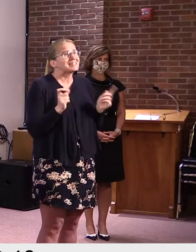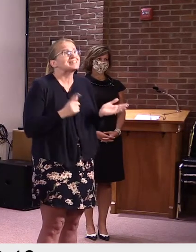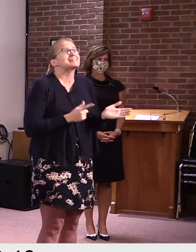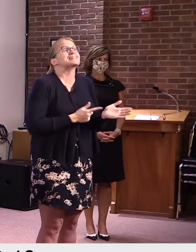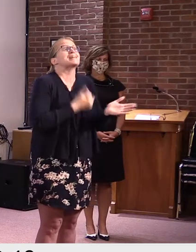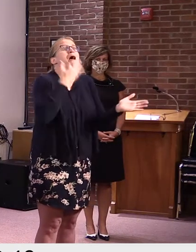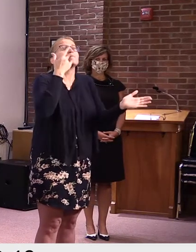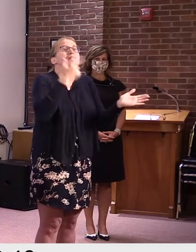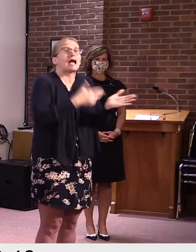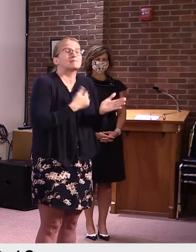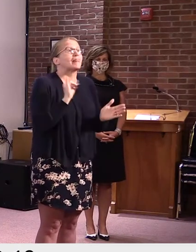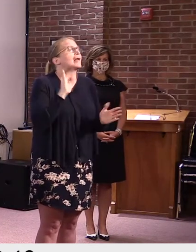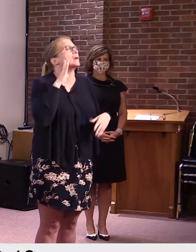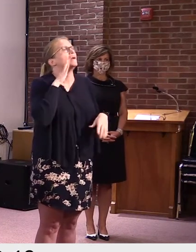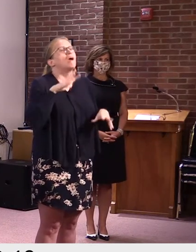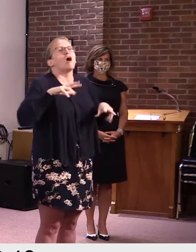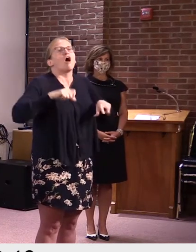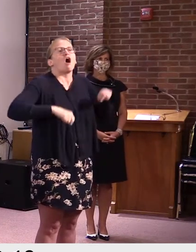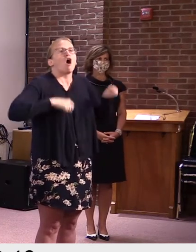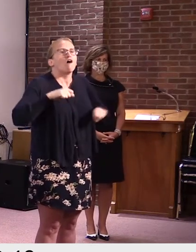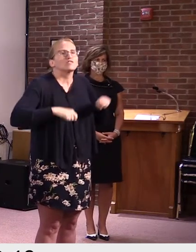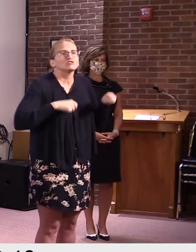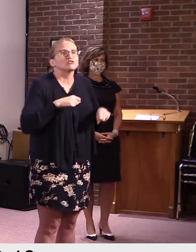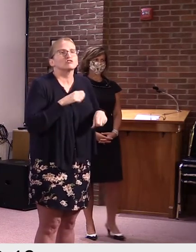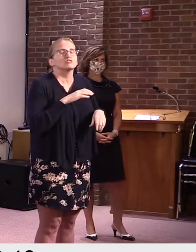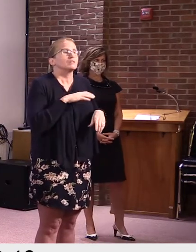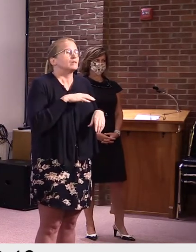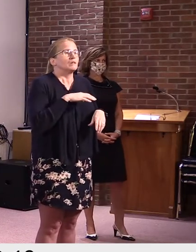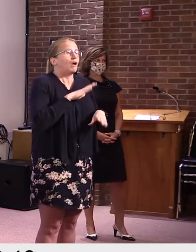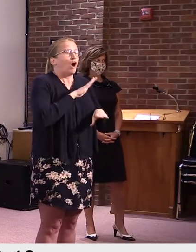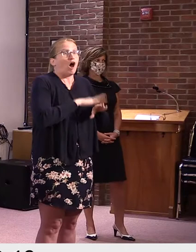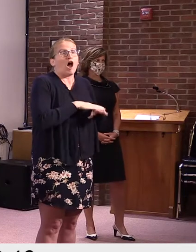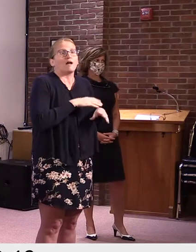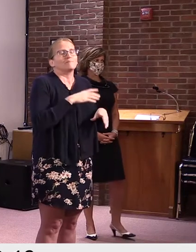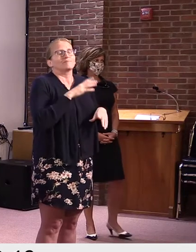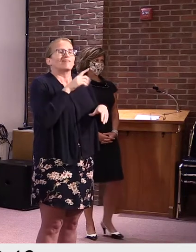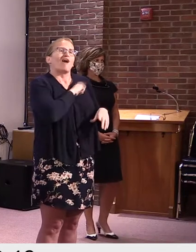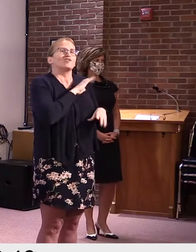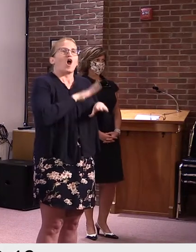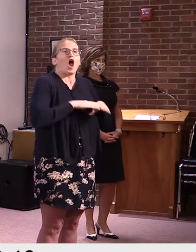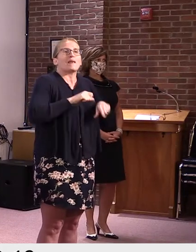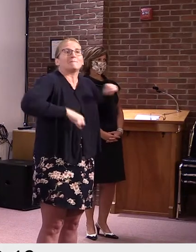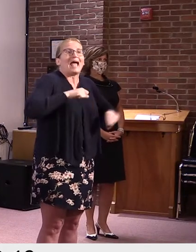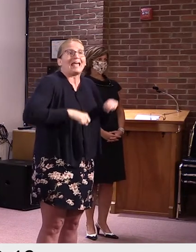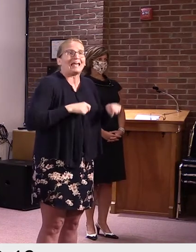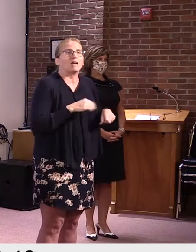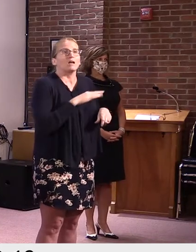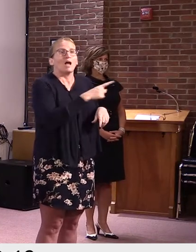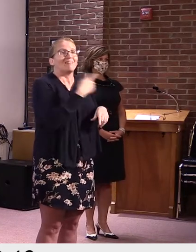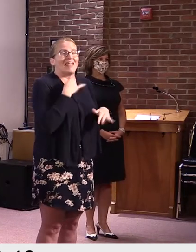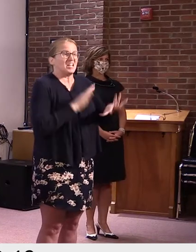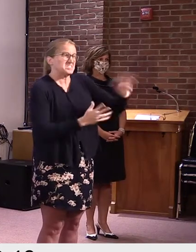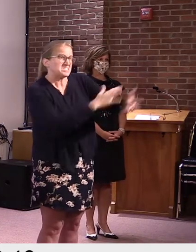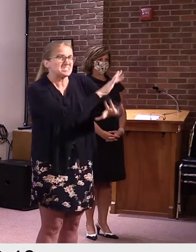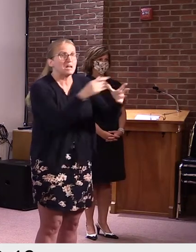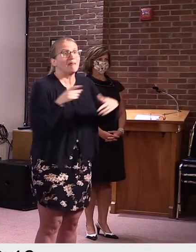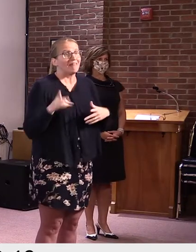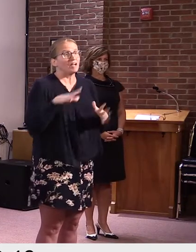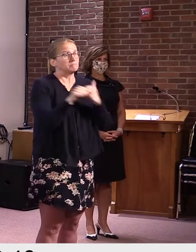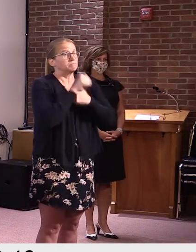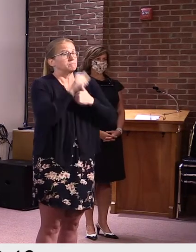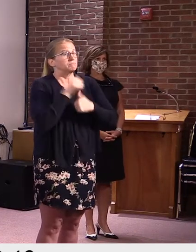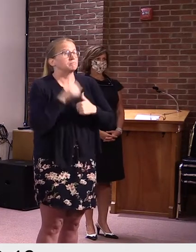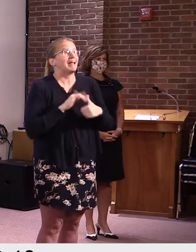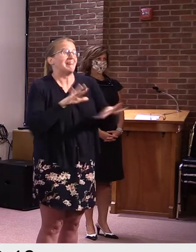officer is in a fight for their lives or for someone else's life, and it's a hand-to-hand struggle. And a neck restraint may be the area